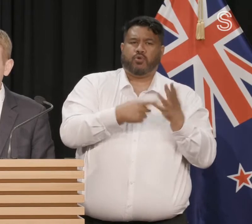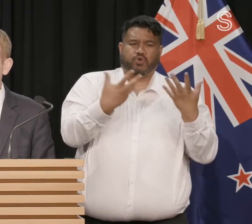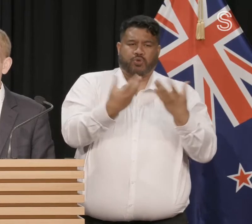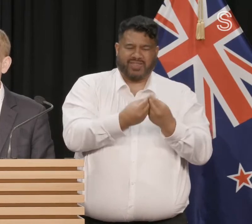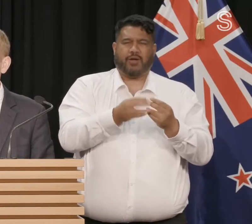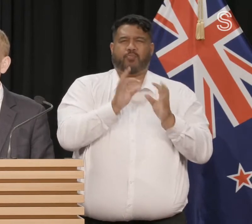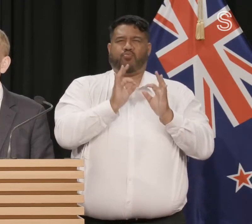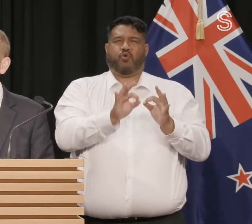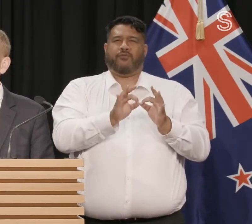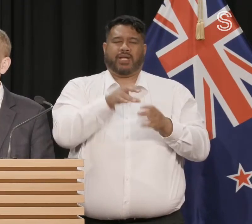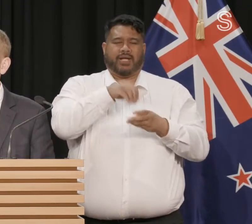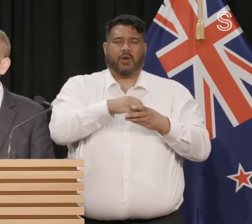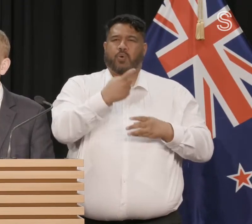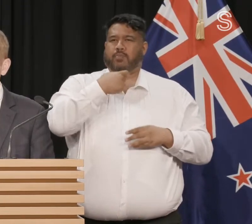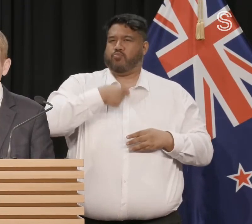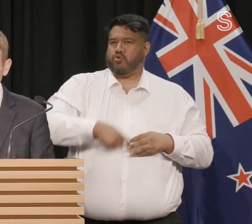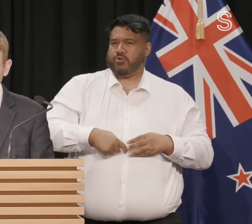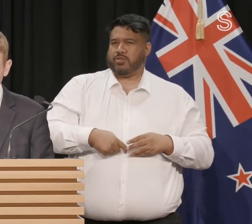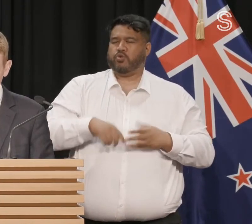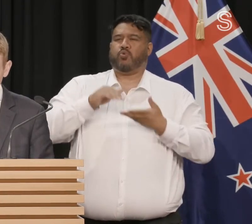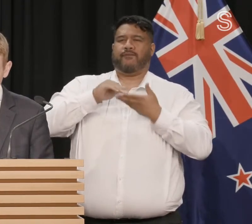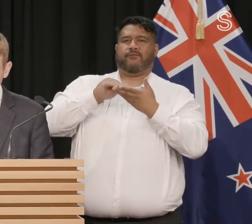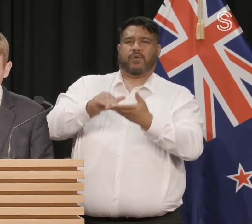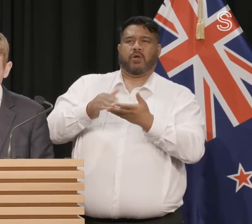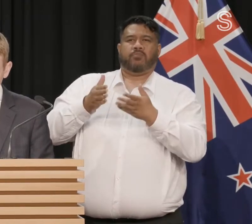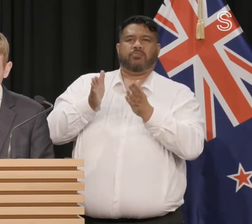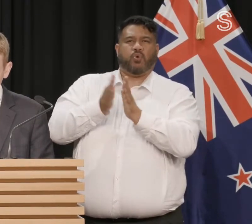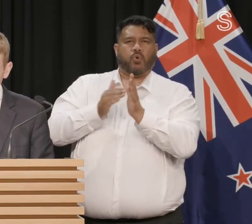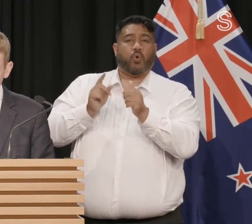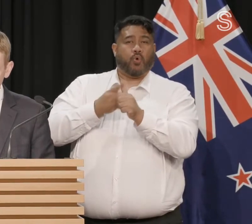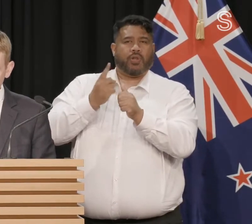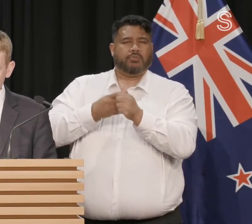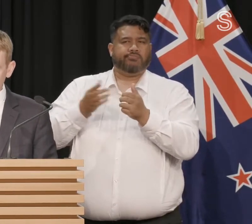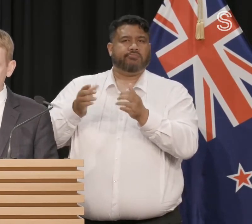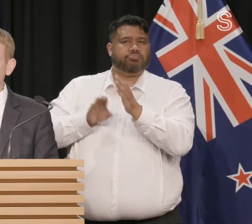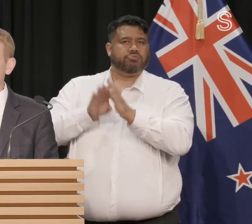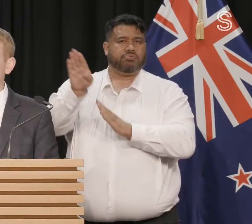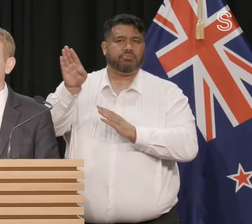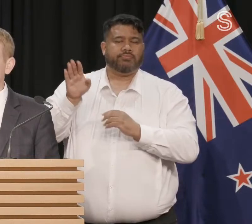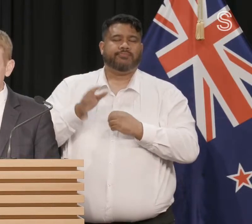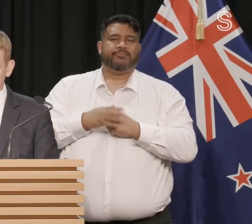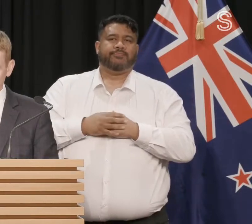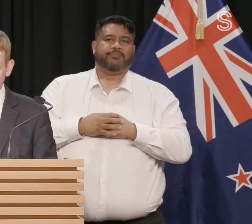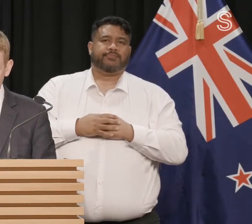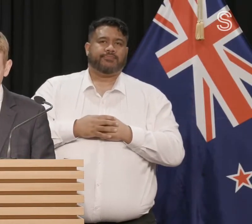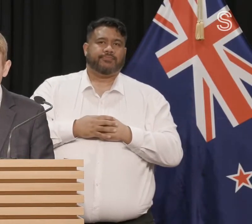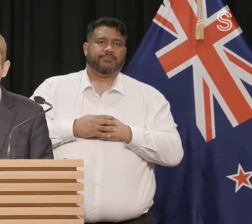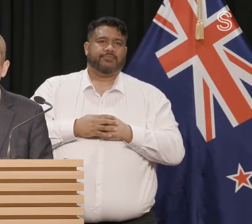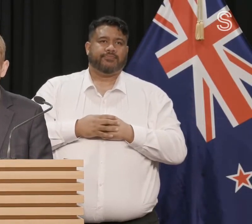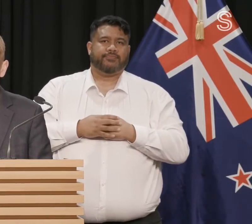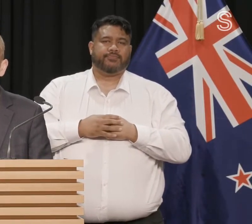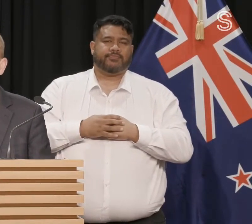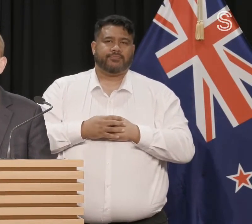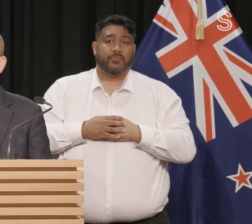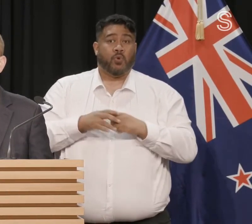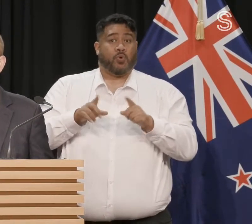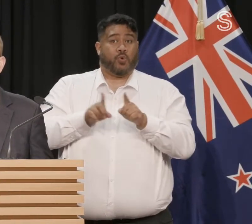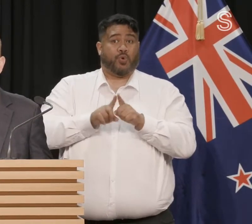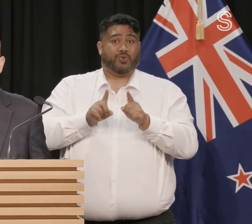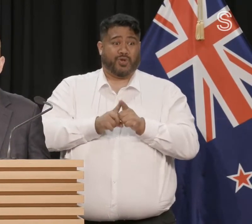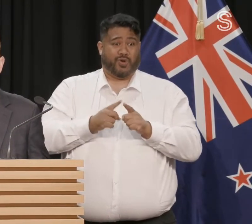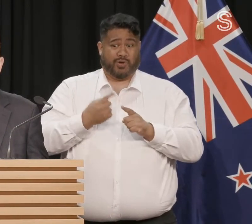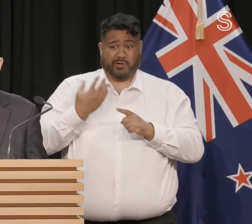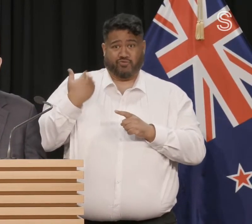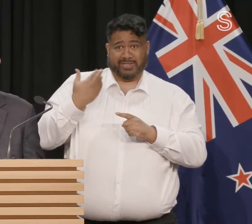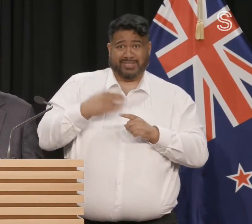that Auckland has the senior ministerial focus that it needs. I know that's going to be even more important following the events